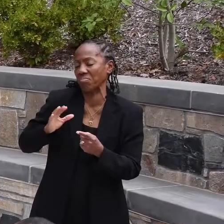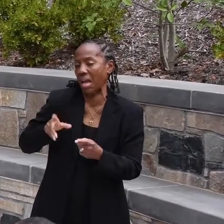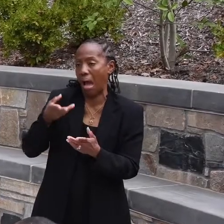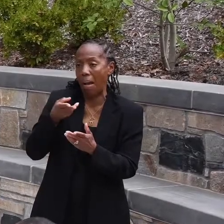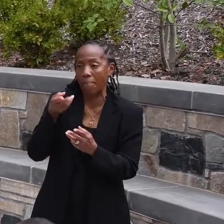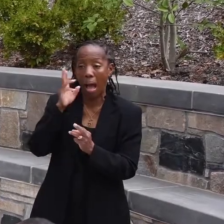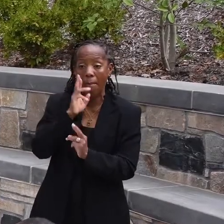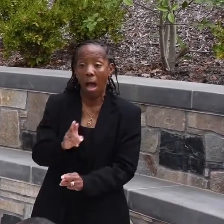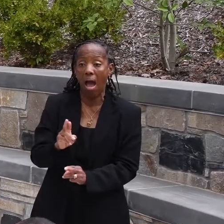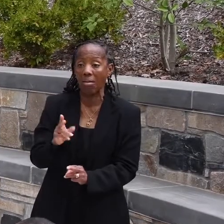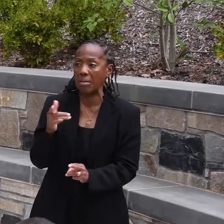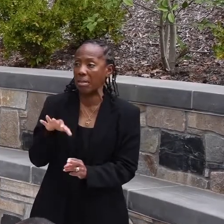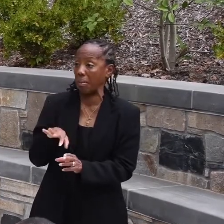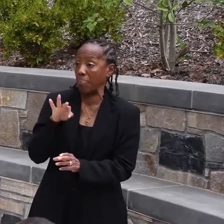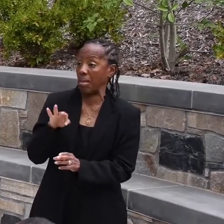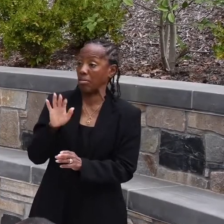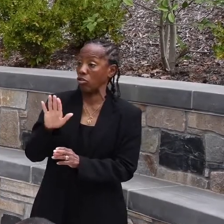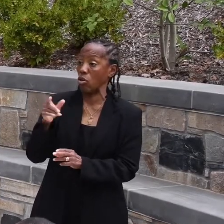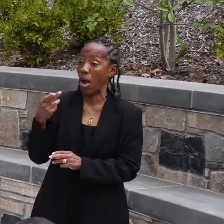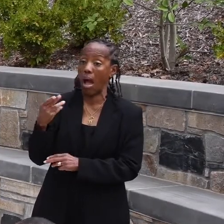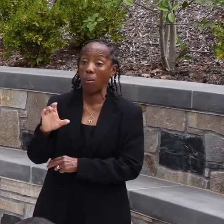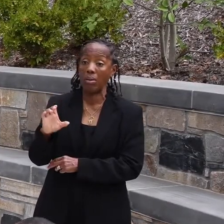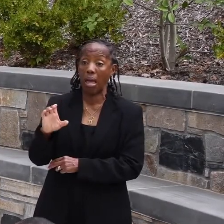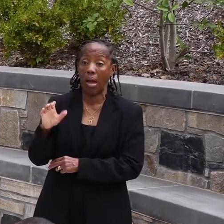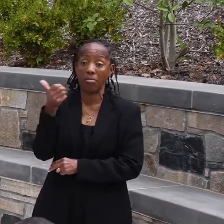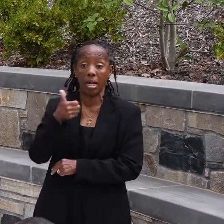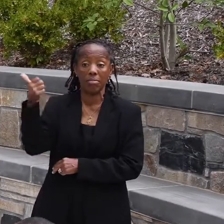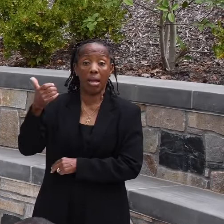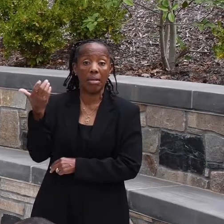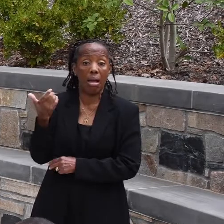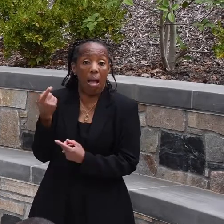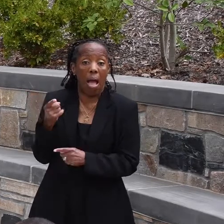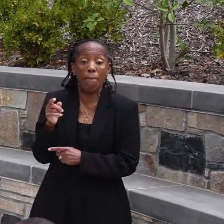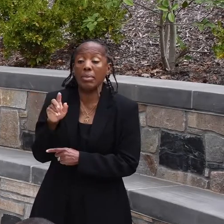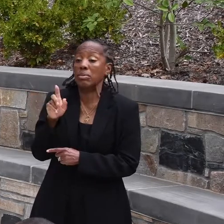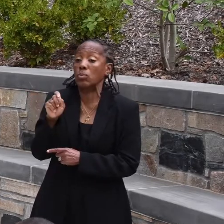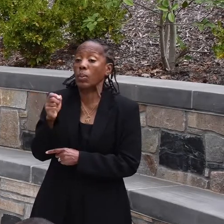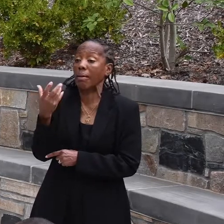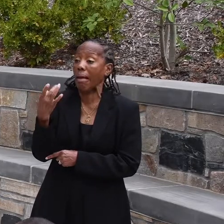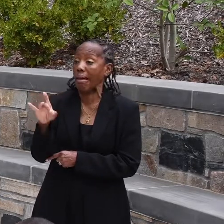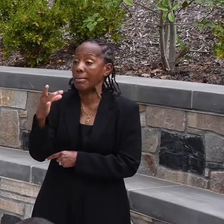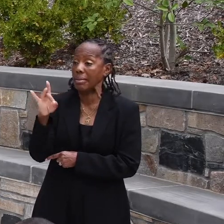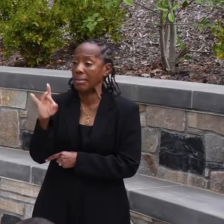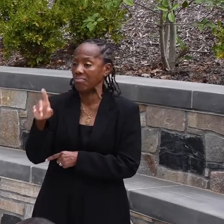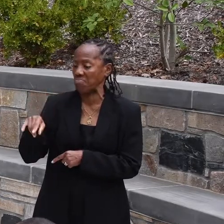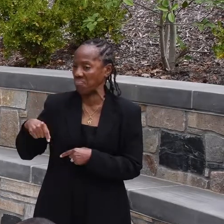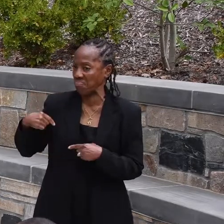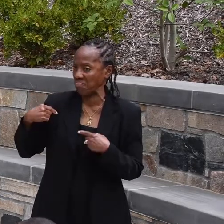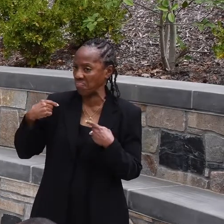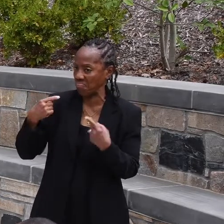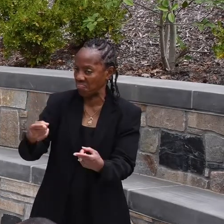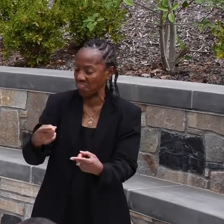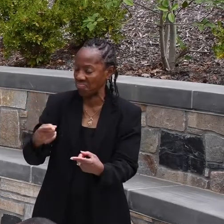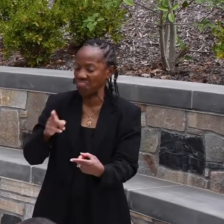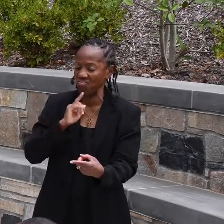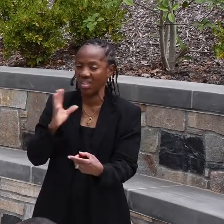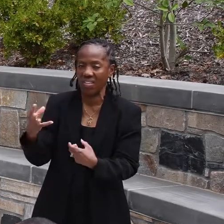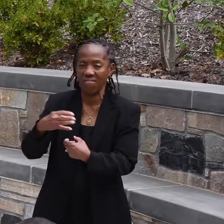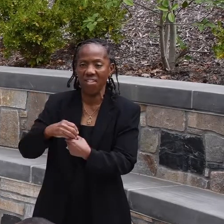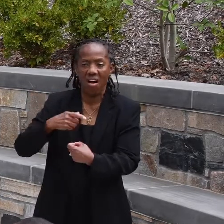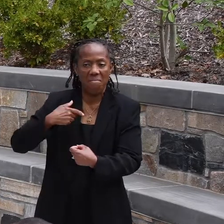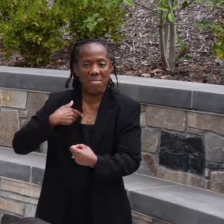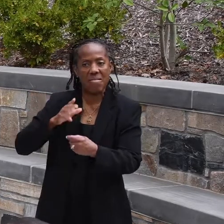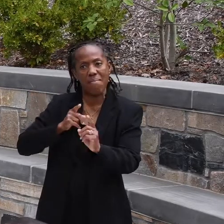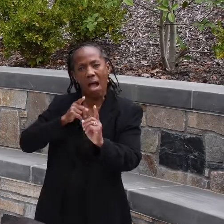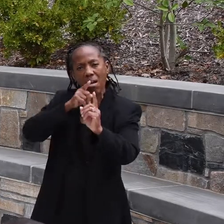I was honored to be elected your Howard County executive in 2018. And since then, I've made it part of